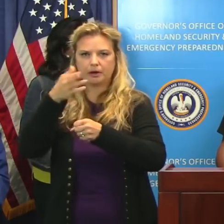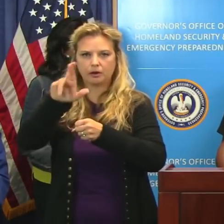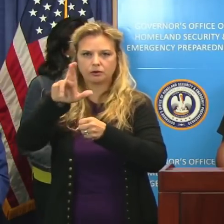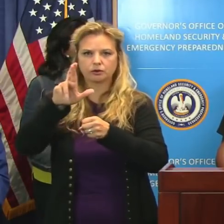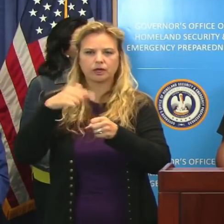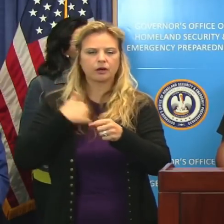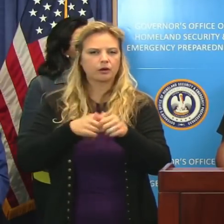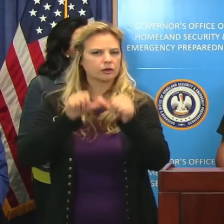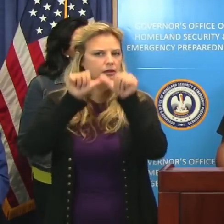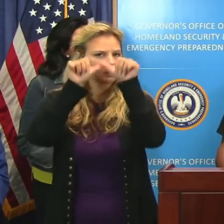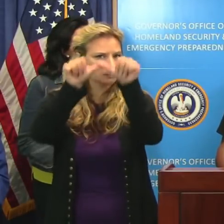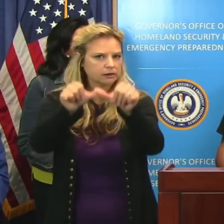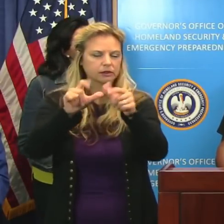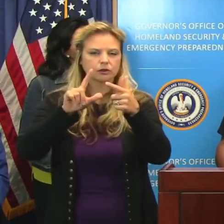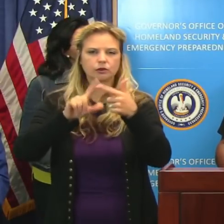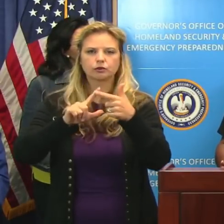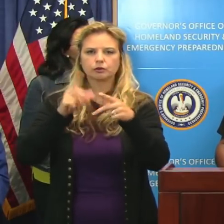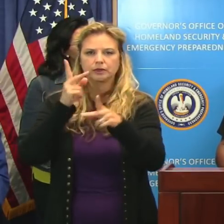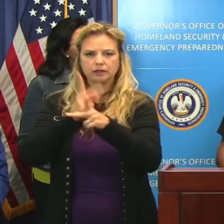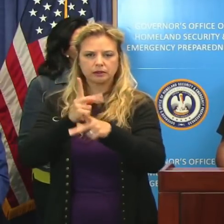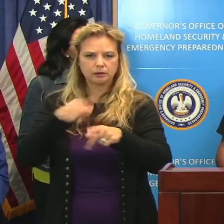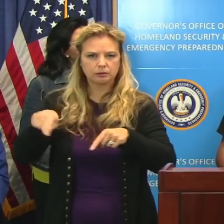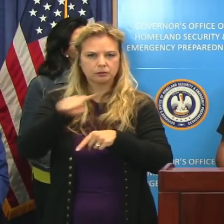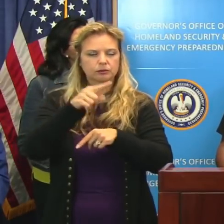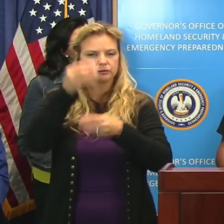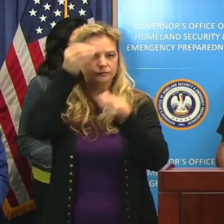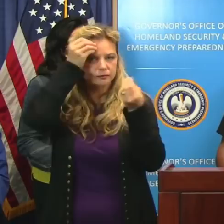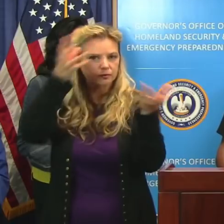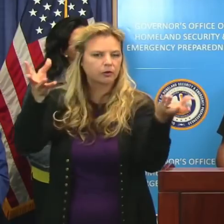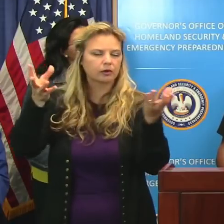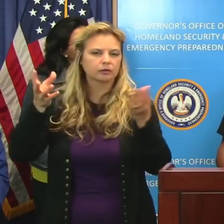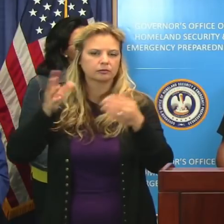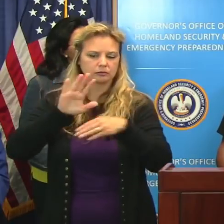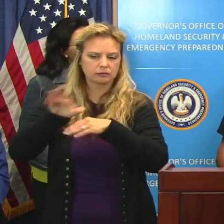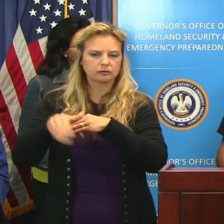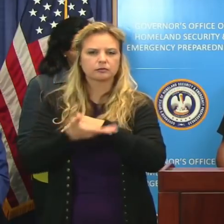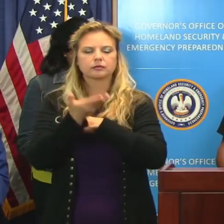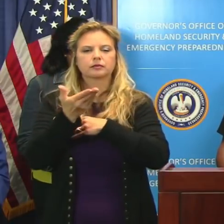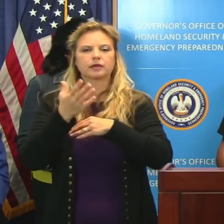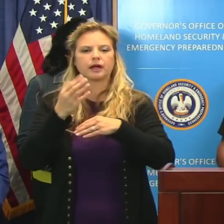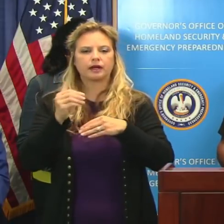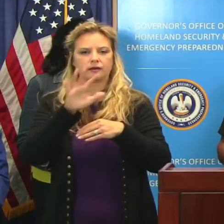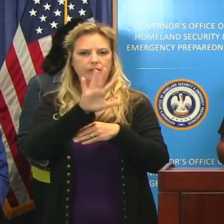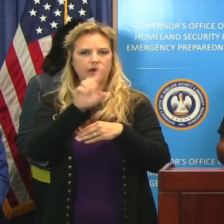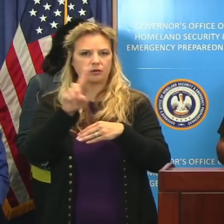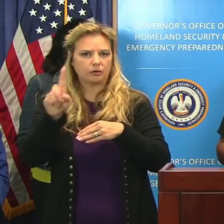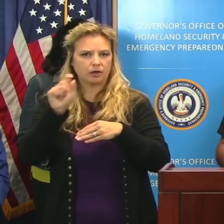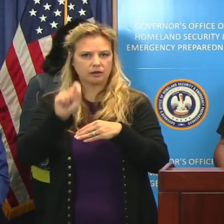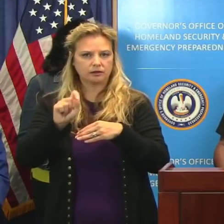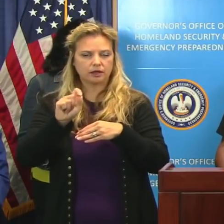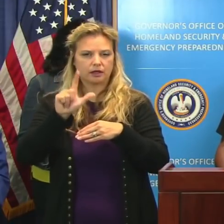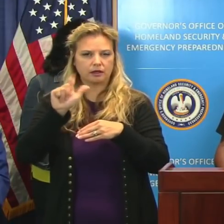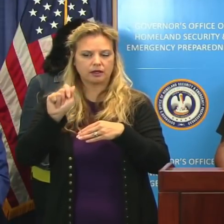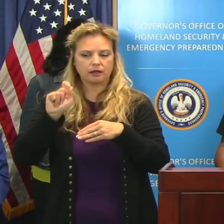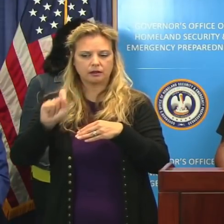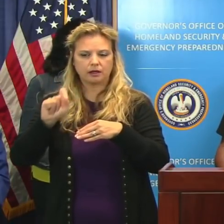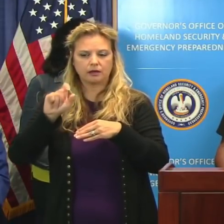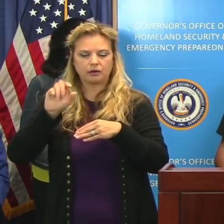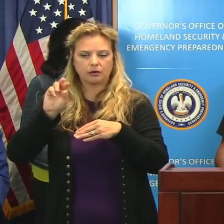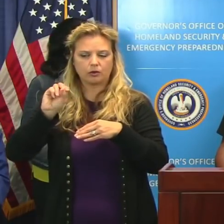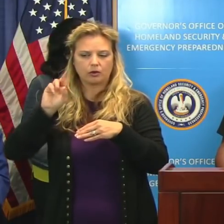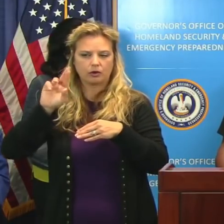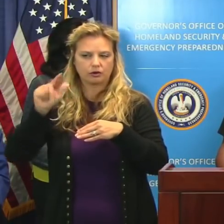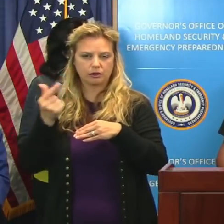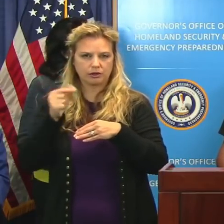to maintain updated data throughout the evening and, of course, throughout this entire event on 511la.org. As the